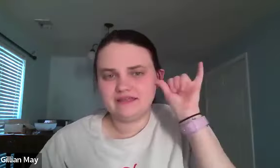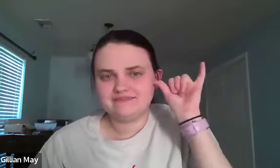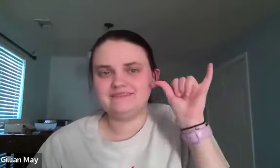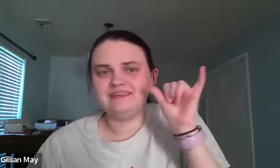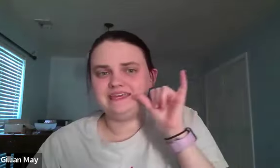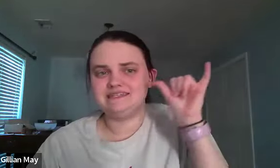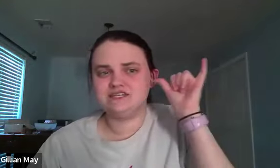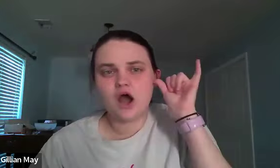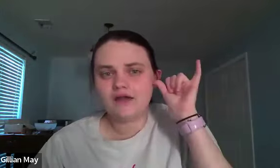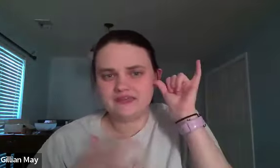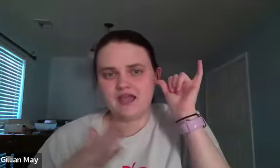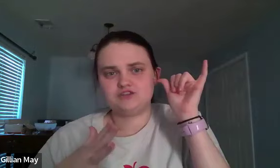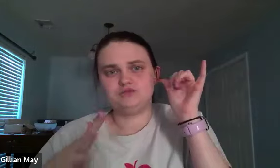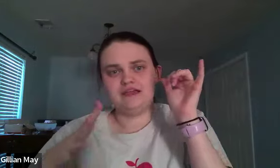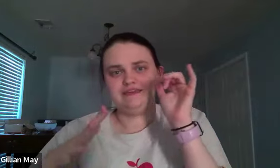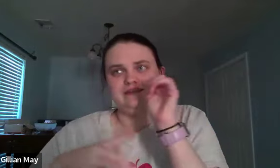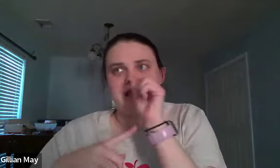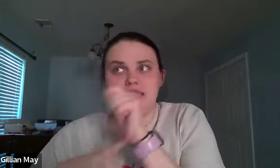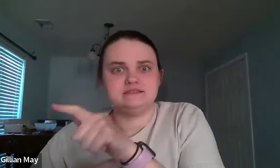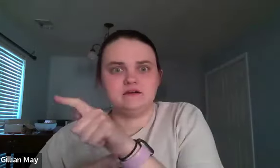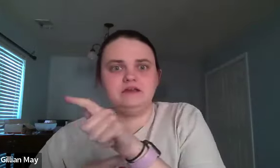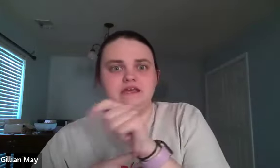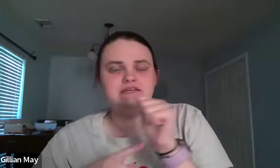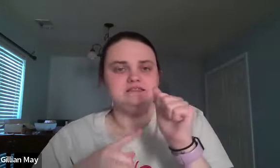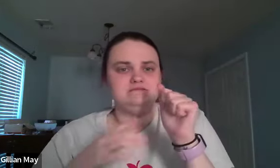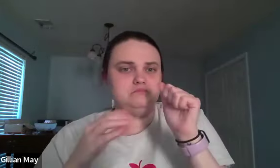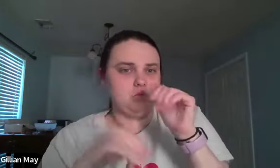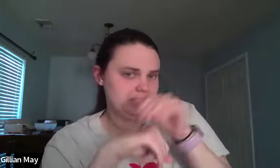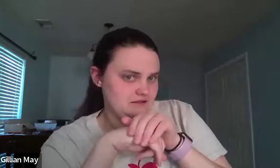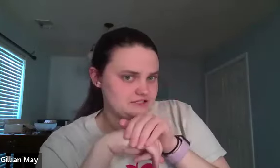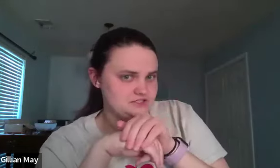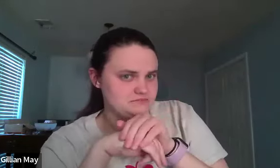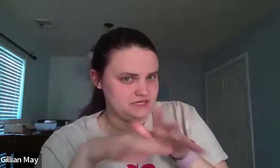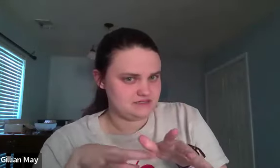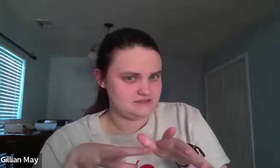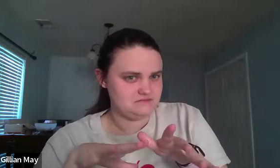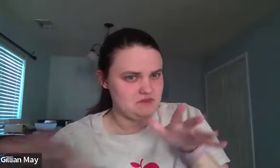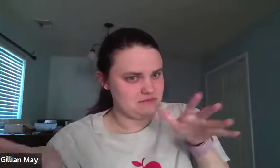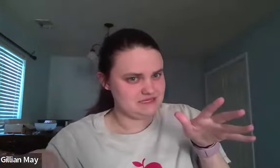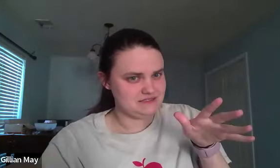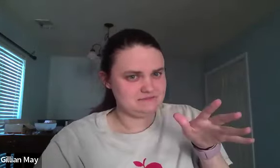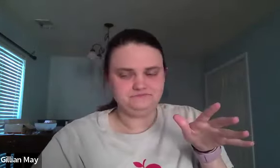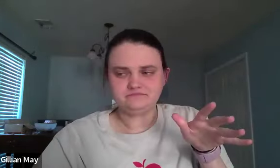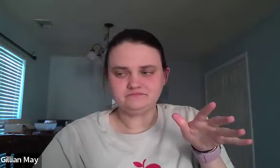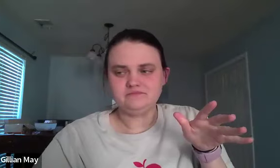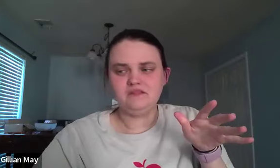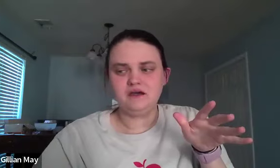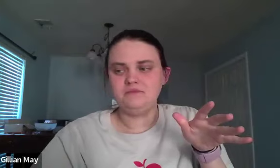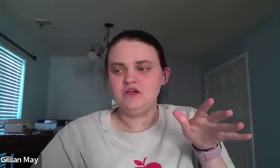but it's not the actual like ASL. It is more English based, if that makes sense.